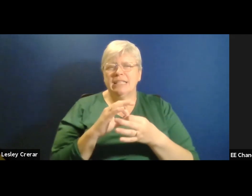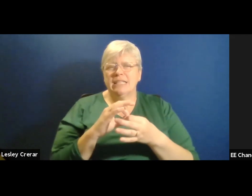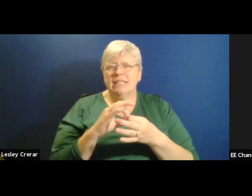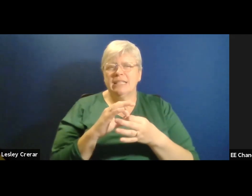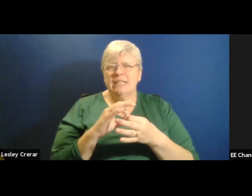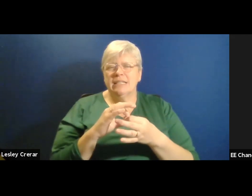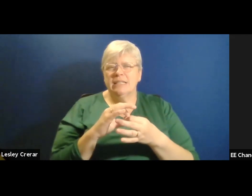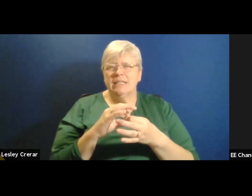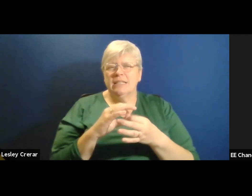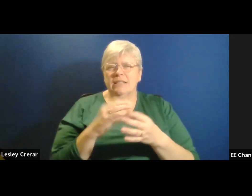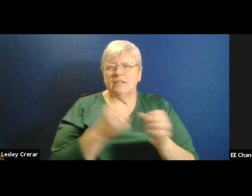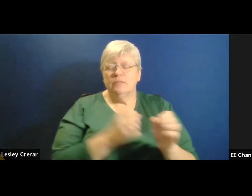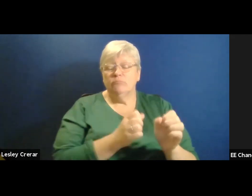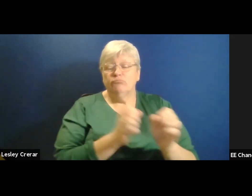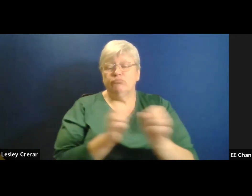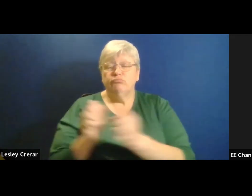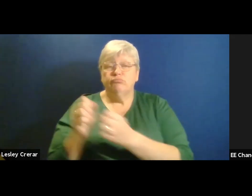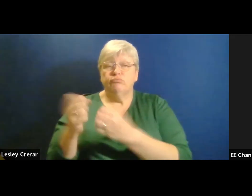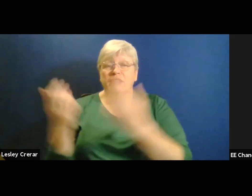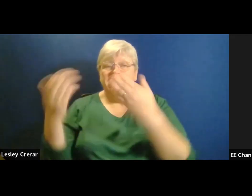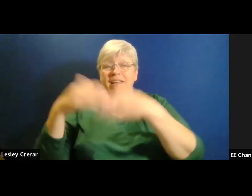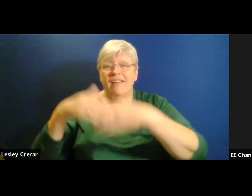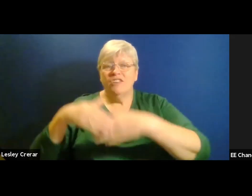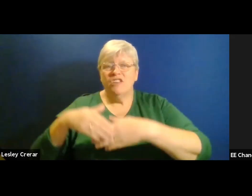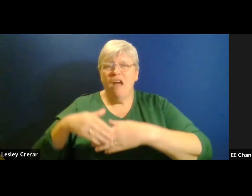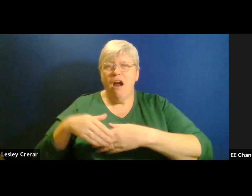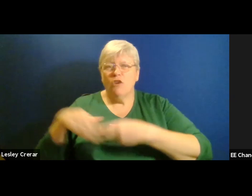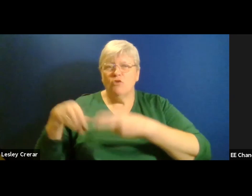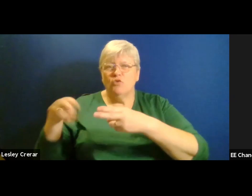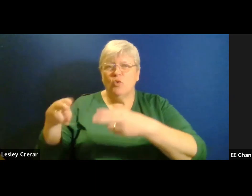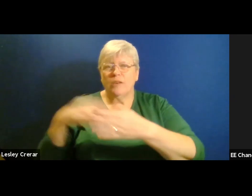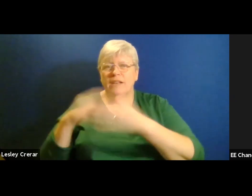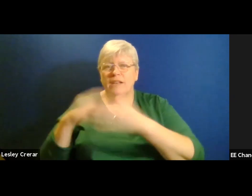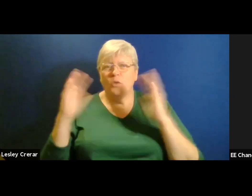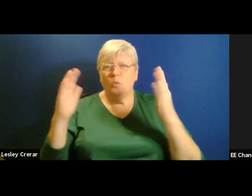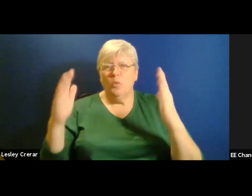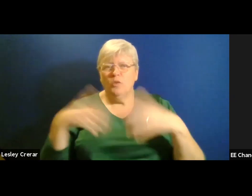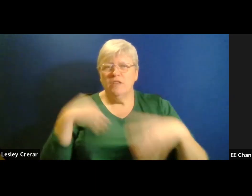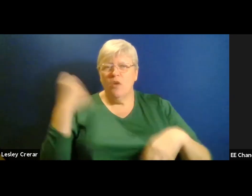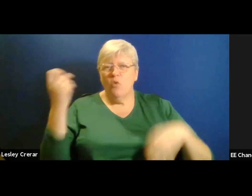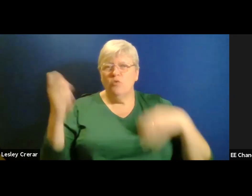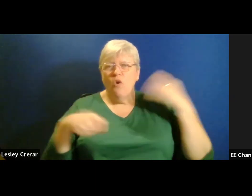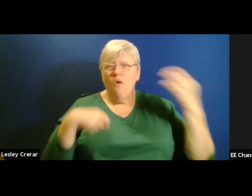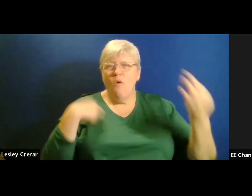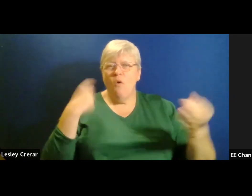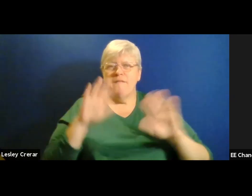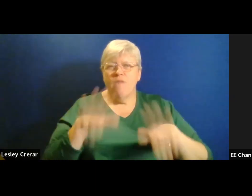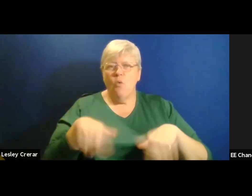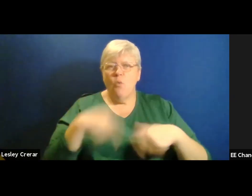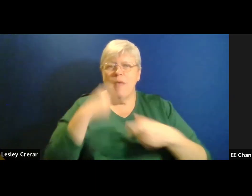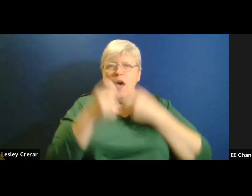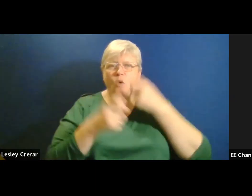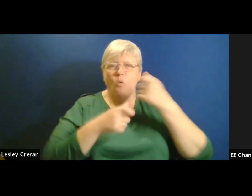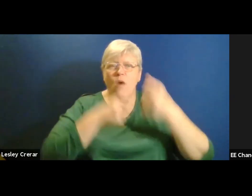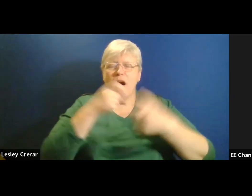When you pull off the side of the dark road into a gap in the woods, we undress without words. You reach